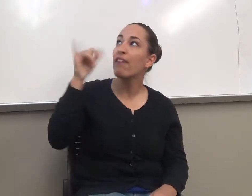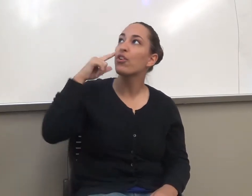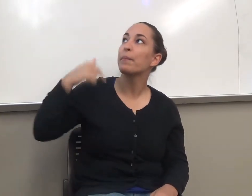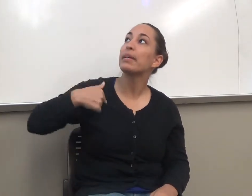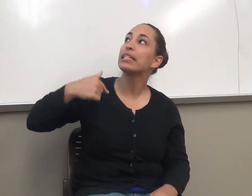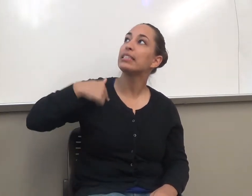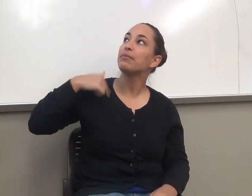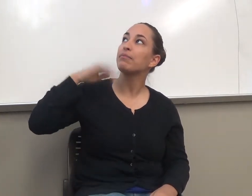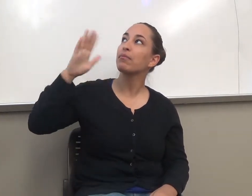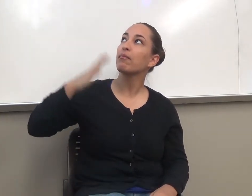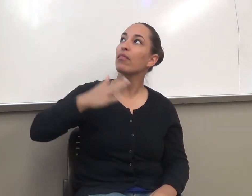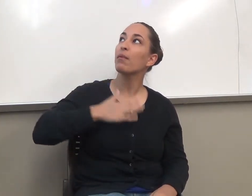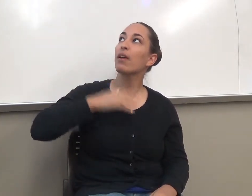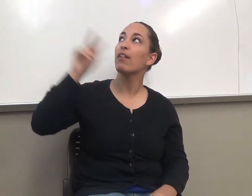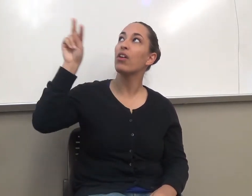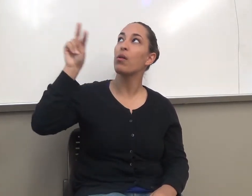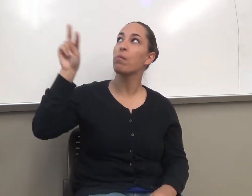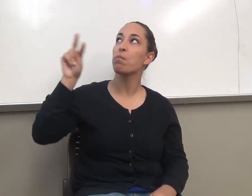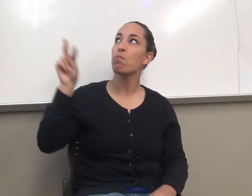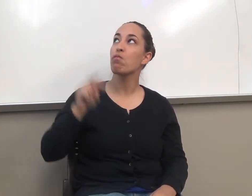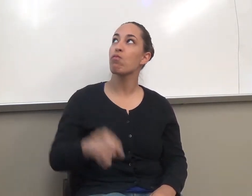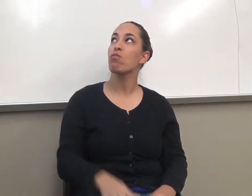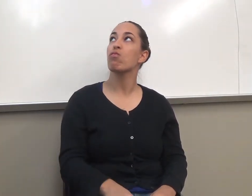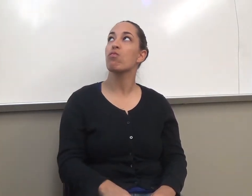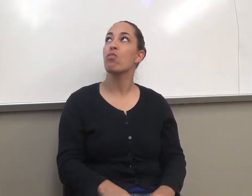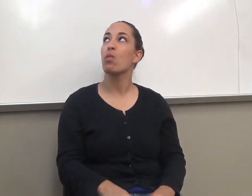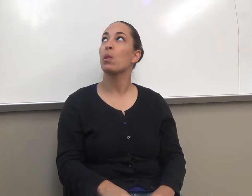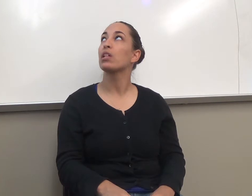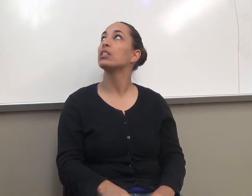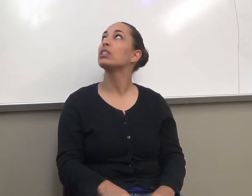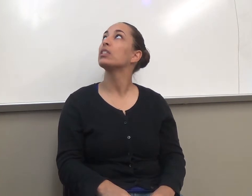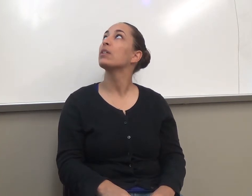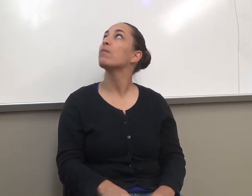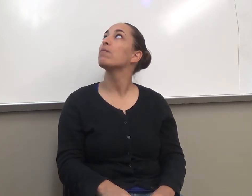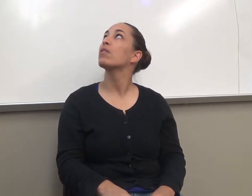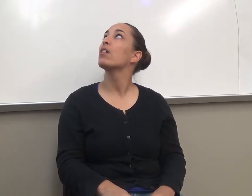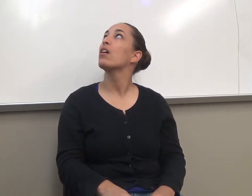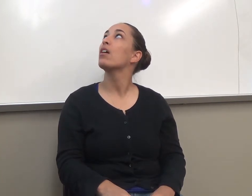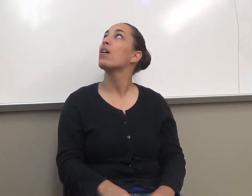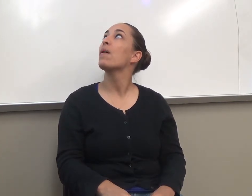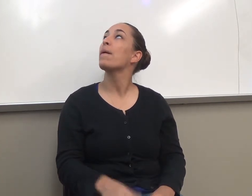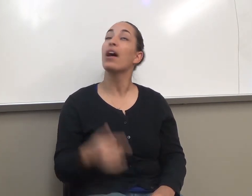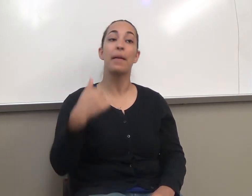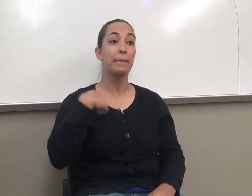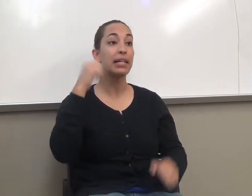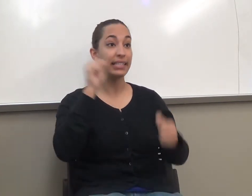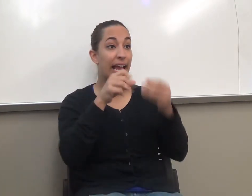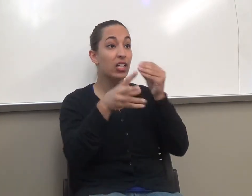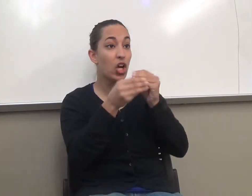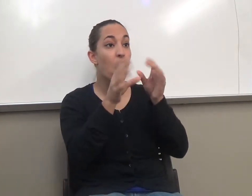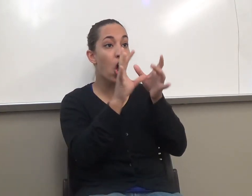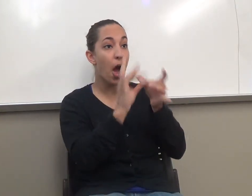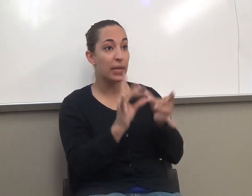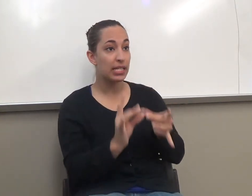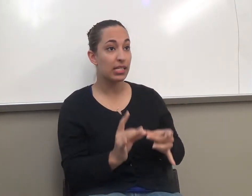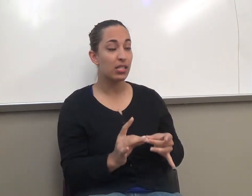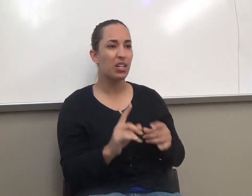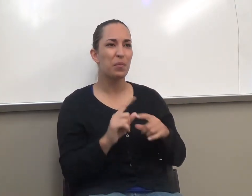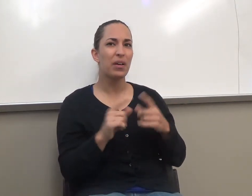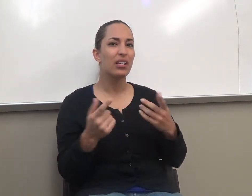These people turned it in. It says, 2 people did. It says submitted for grading. Then I can put some comments here, but I went ahead and